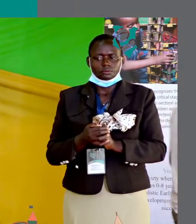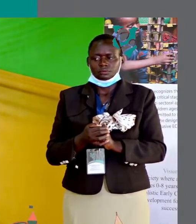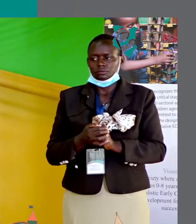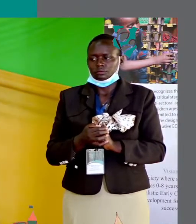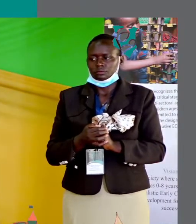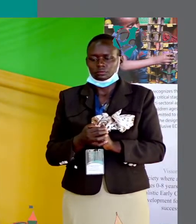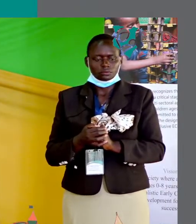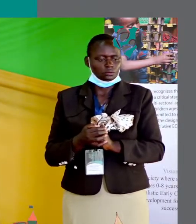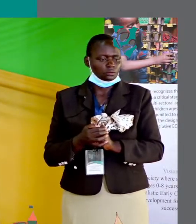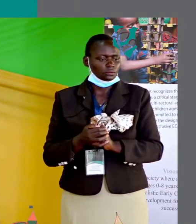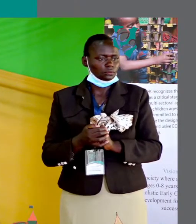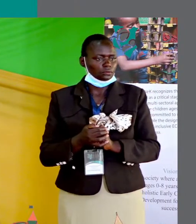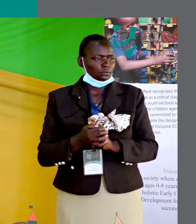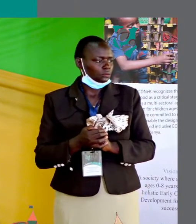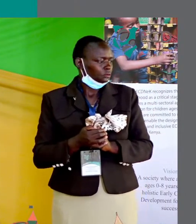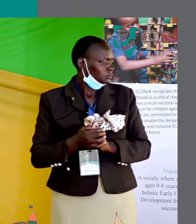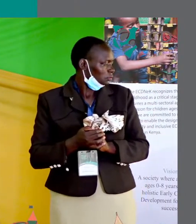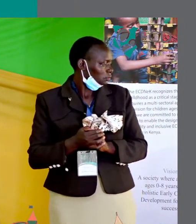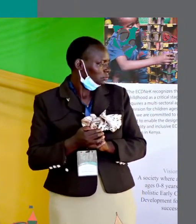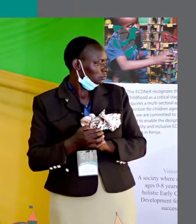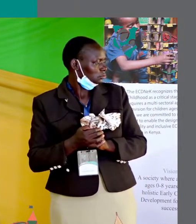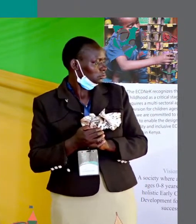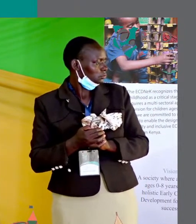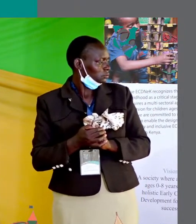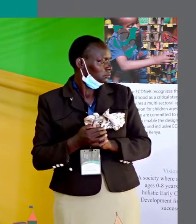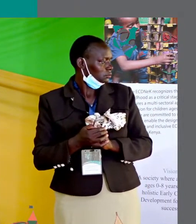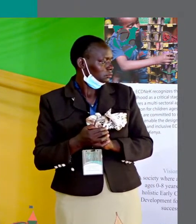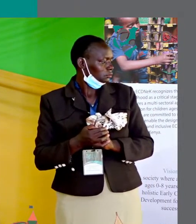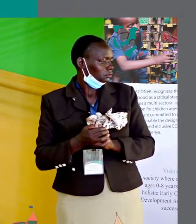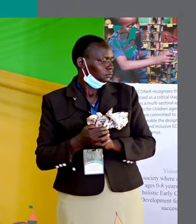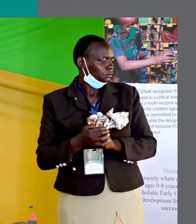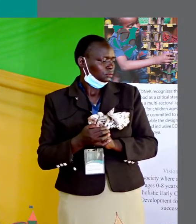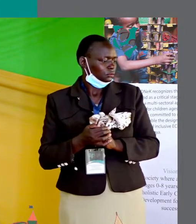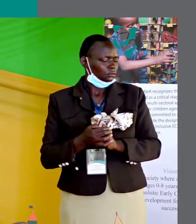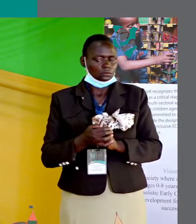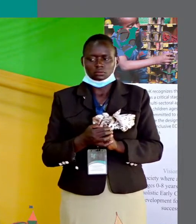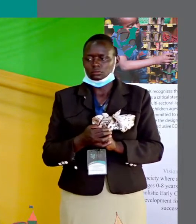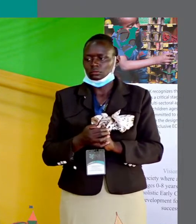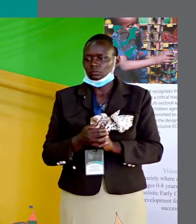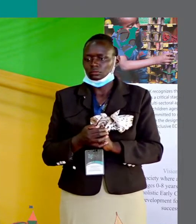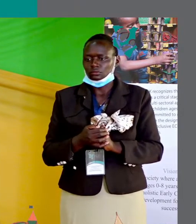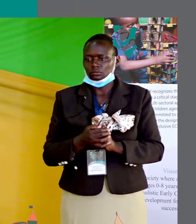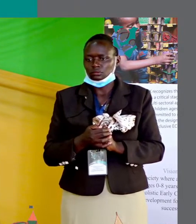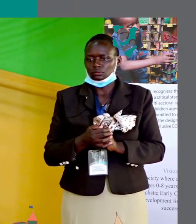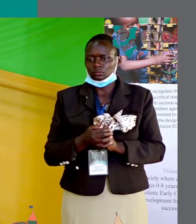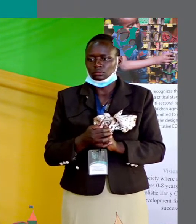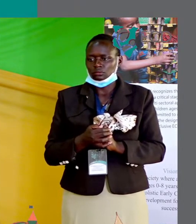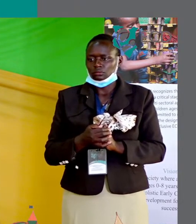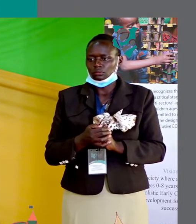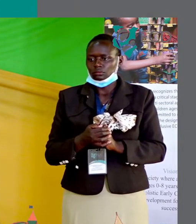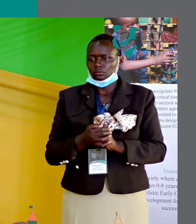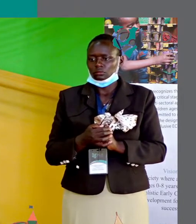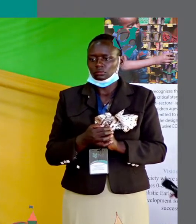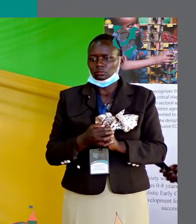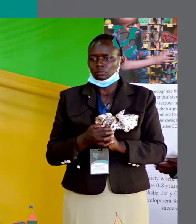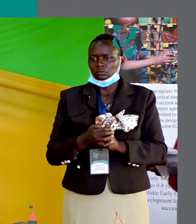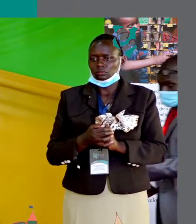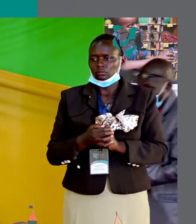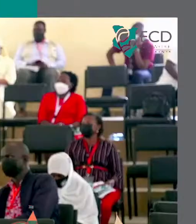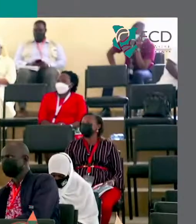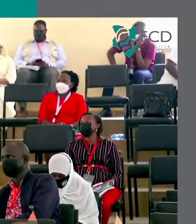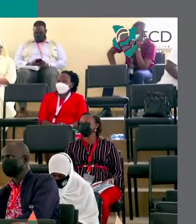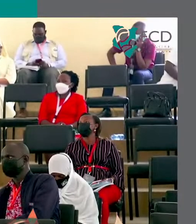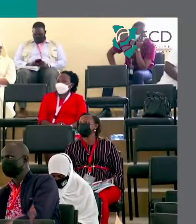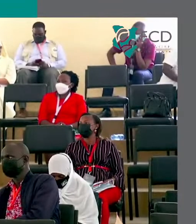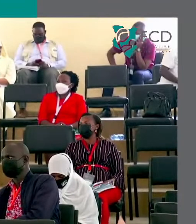Let us take 5 minutes, please. And also you look at Mugo is seated behind me. When